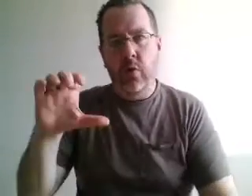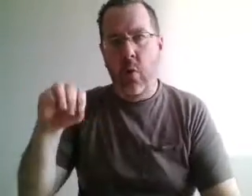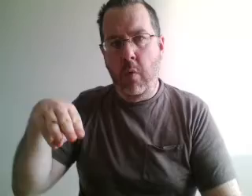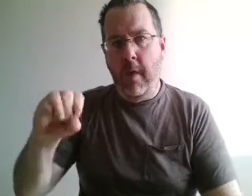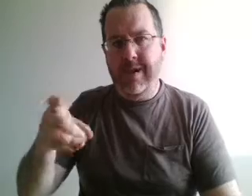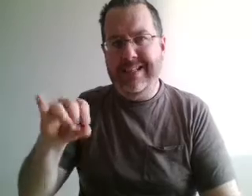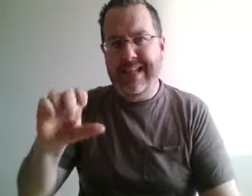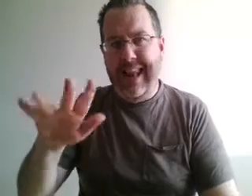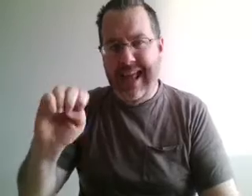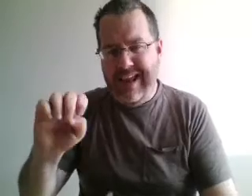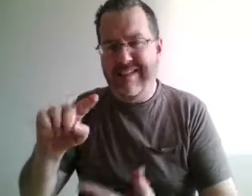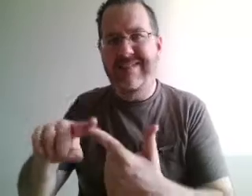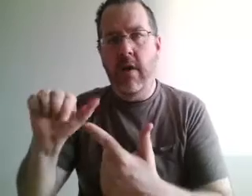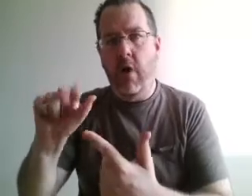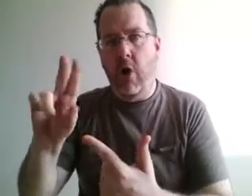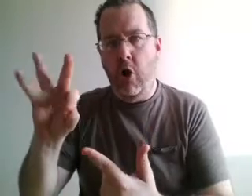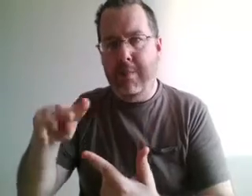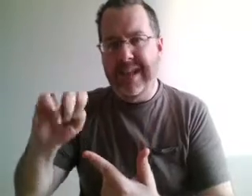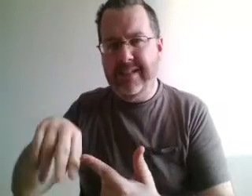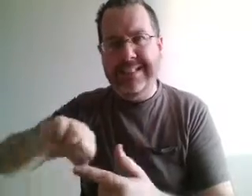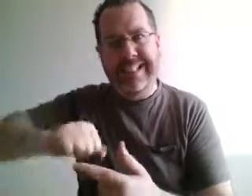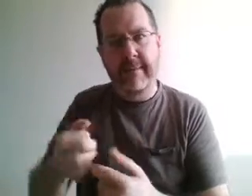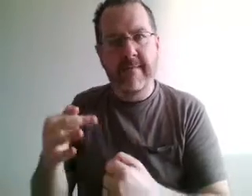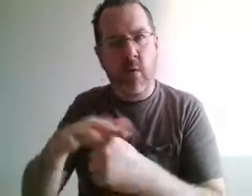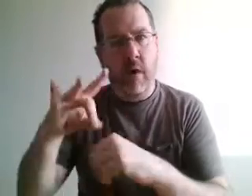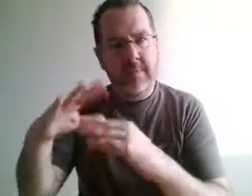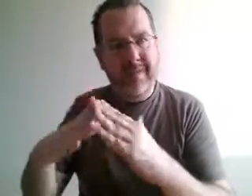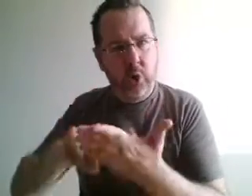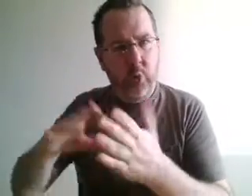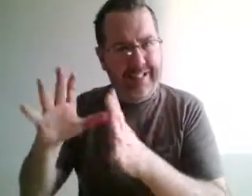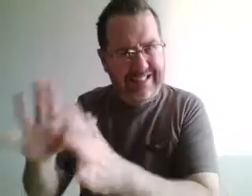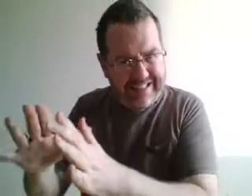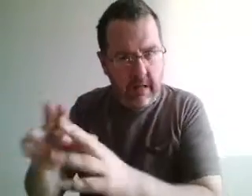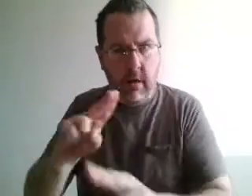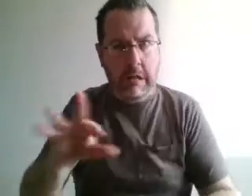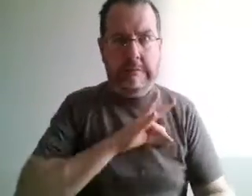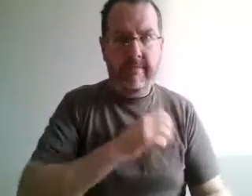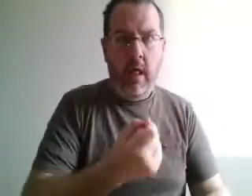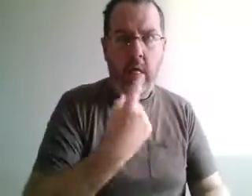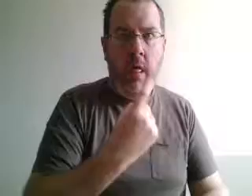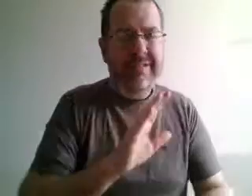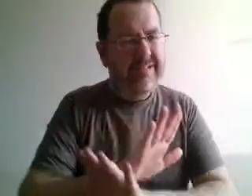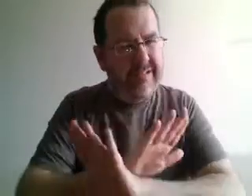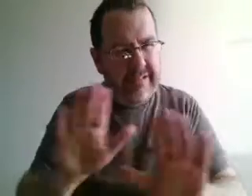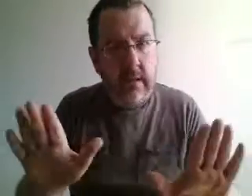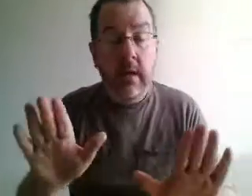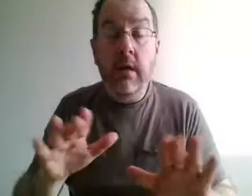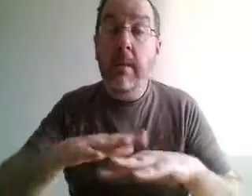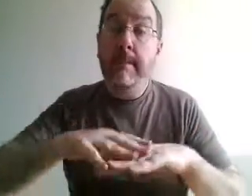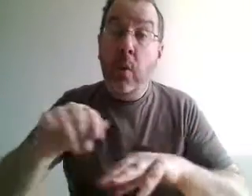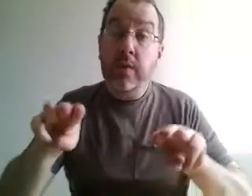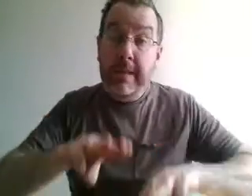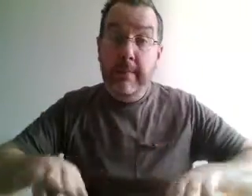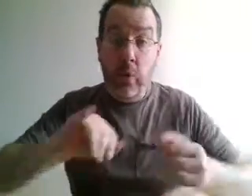stocks for use in the hospital. So in the community, just to remind people, the vast majority of people who stay in the community